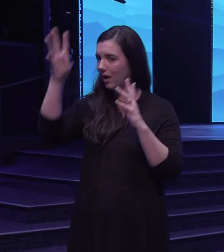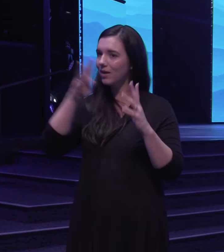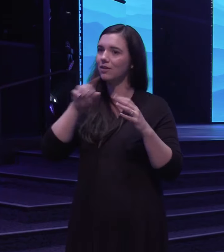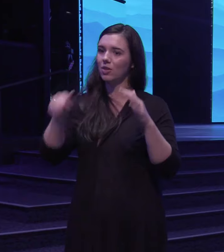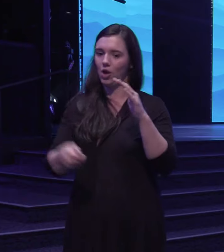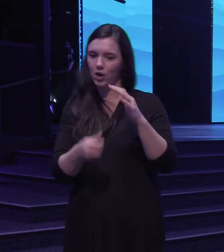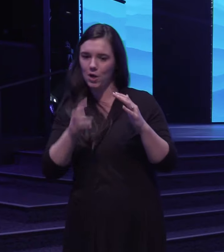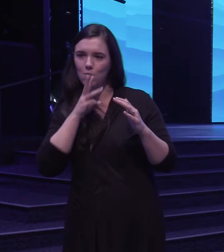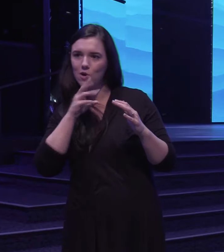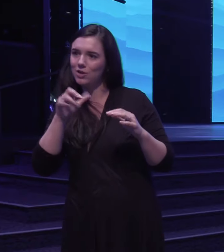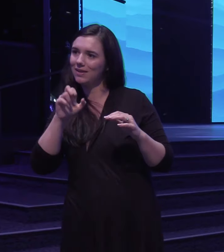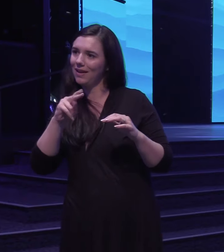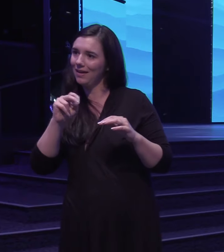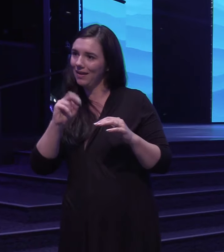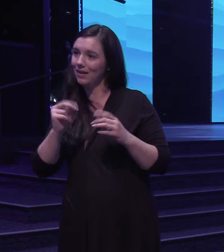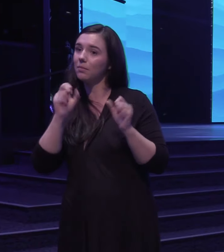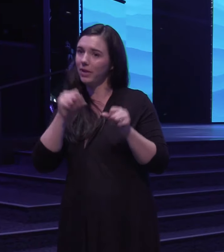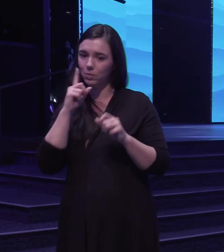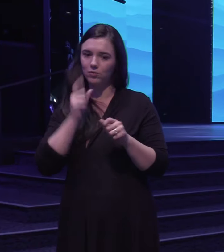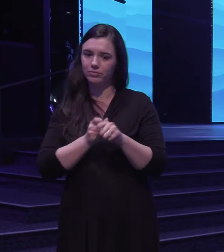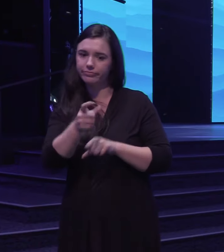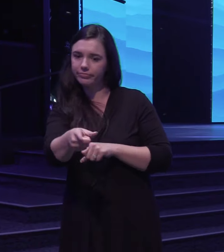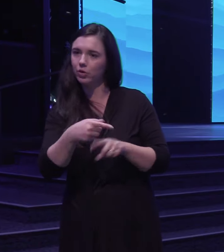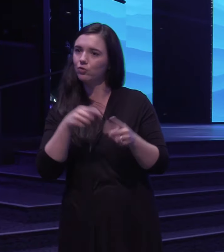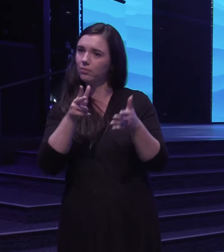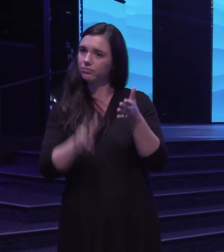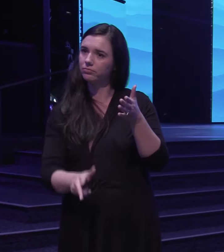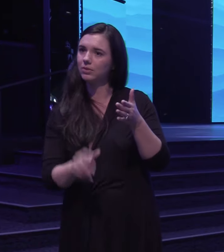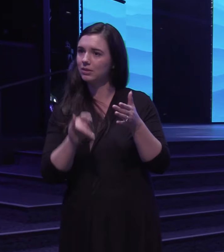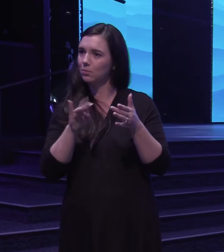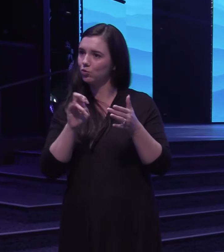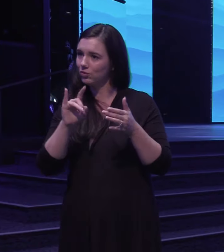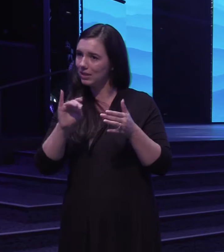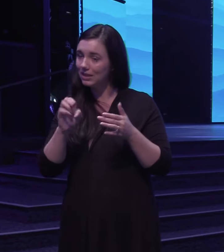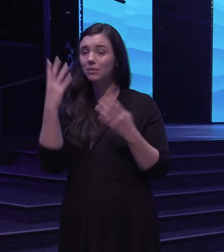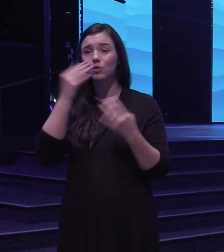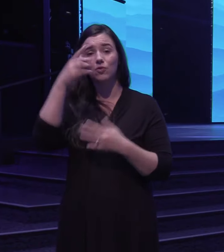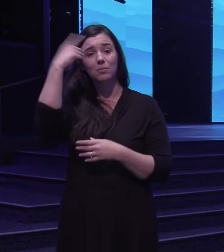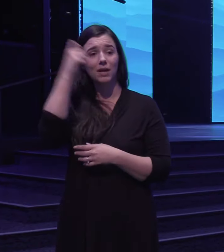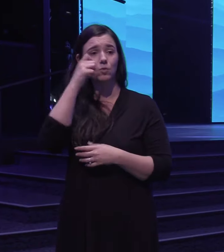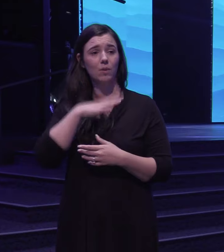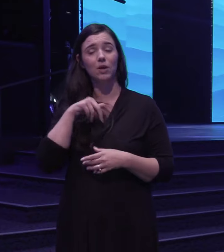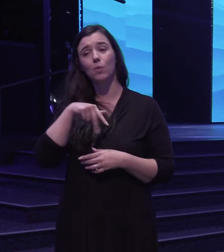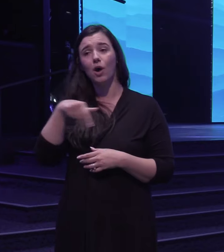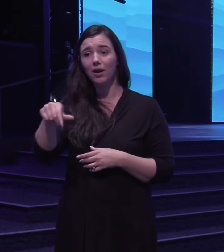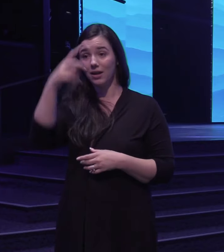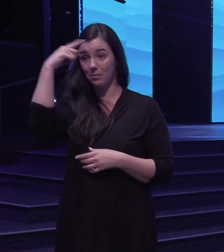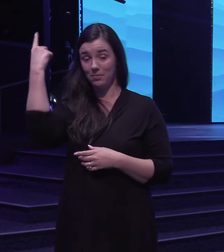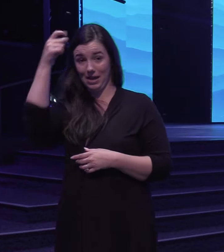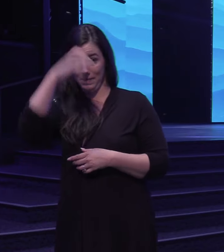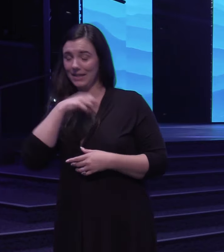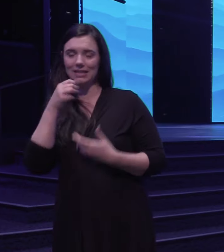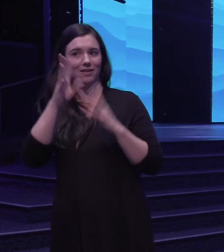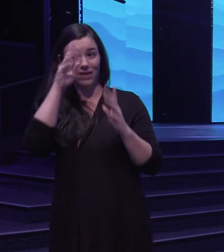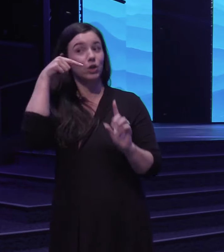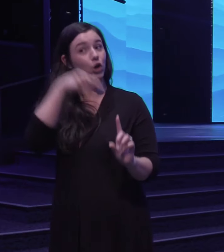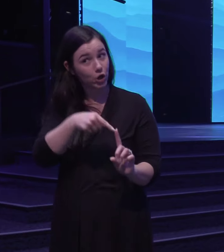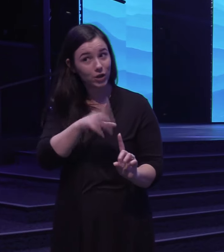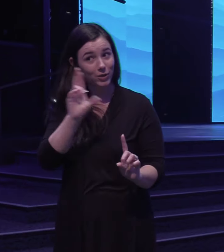underwater cannon, made it possible to launch torpedoes from submarines. You'll see a beautiful Black woman walking down the street. A Black man did not invent her,